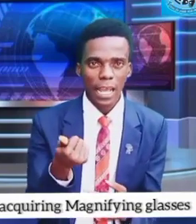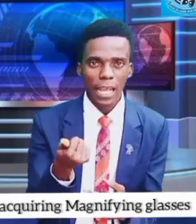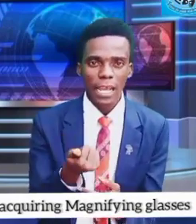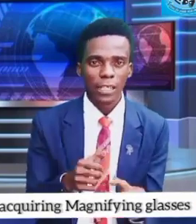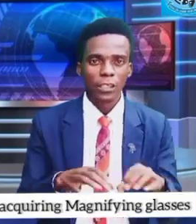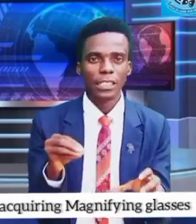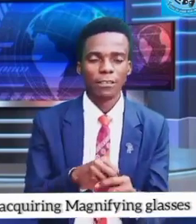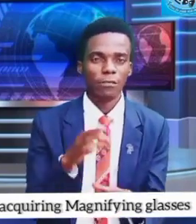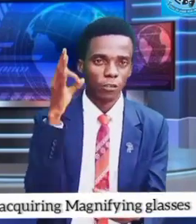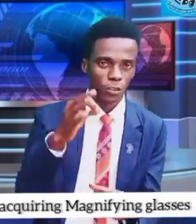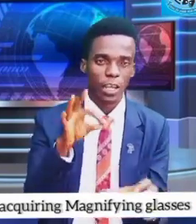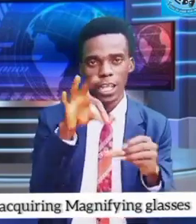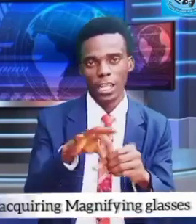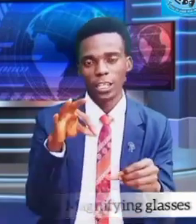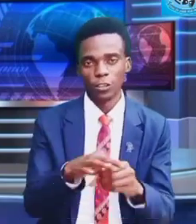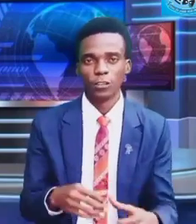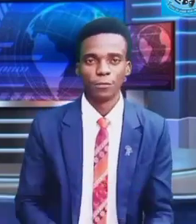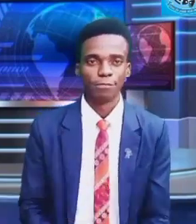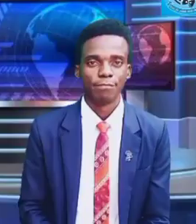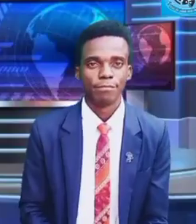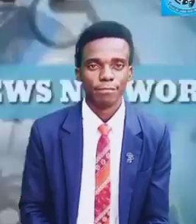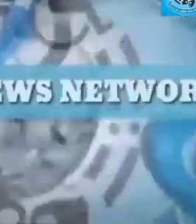future elections.